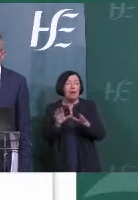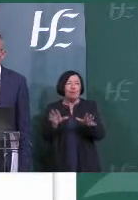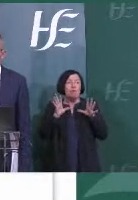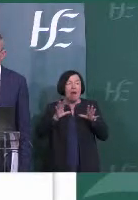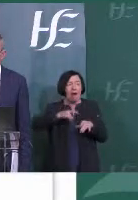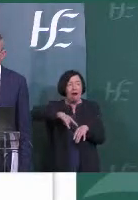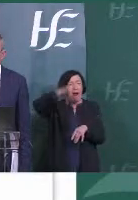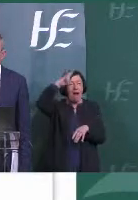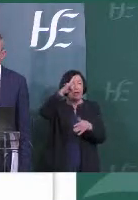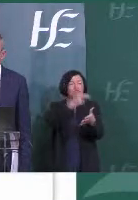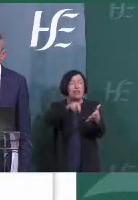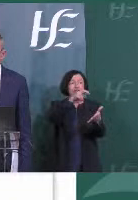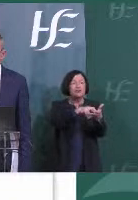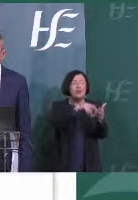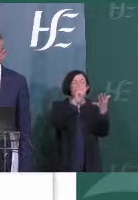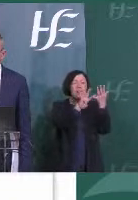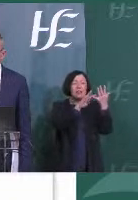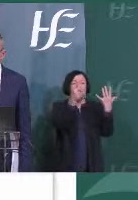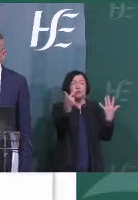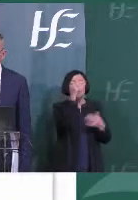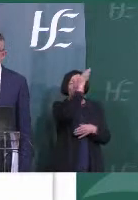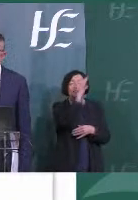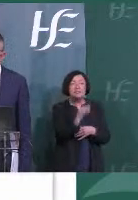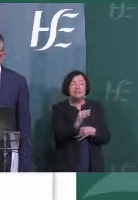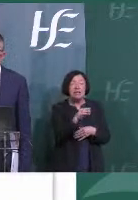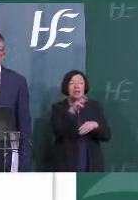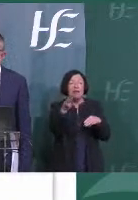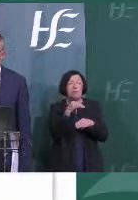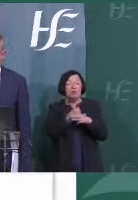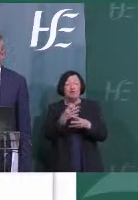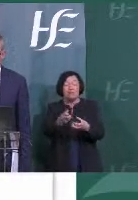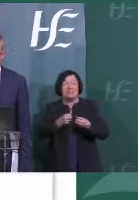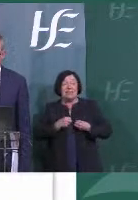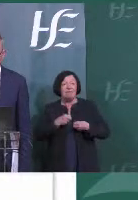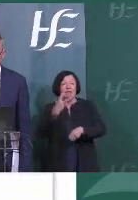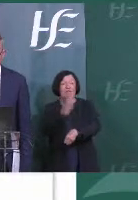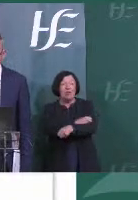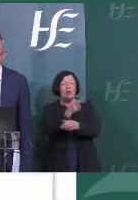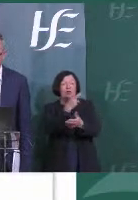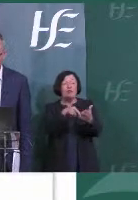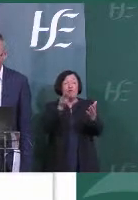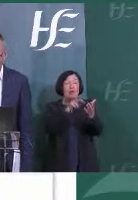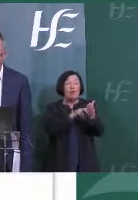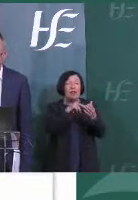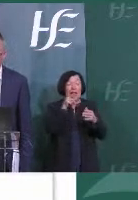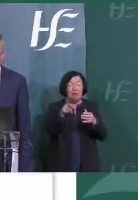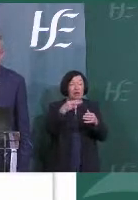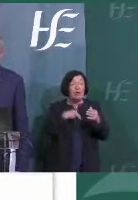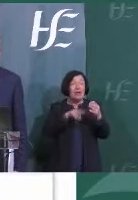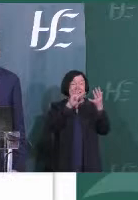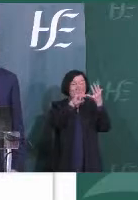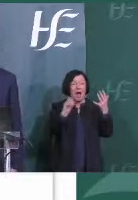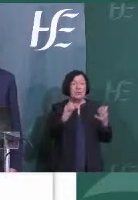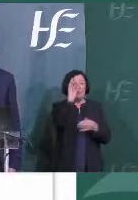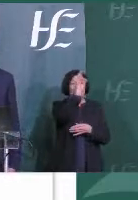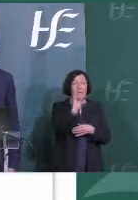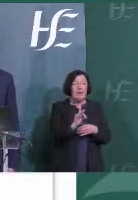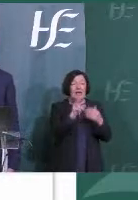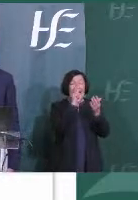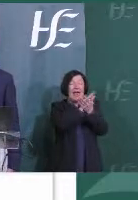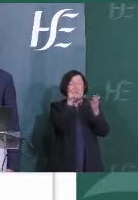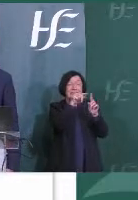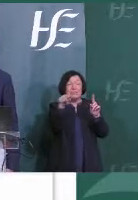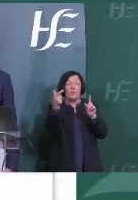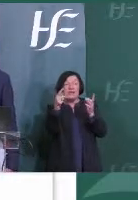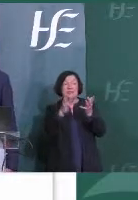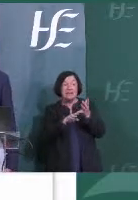remarkably high registration. 92% have either received the vaccine or been registered. 30-39s approaching 90%. 18-29s,